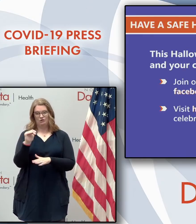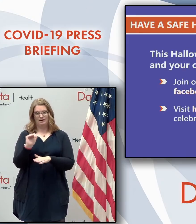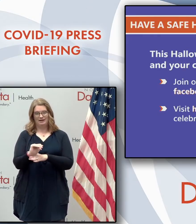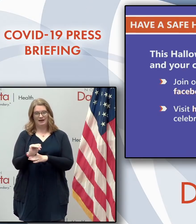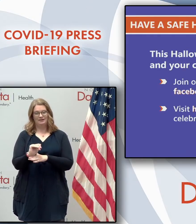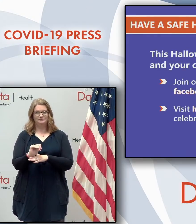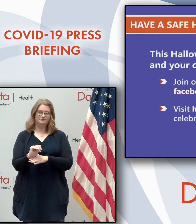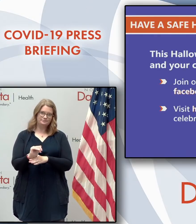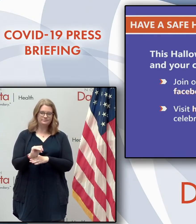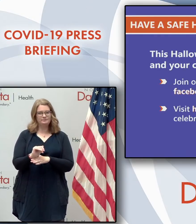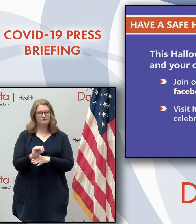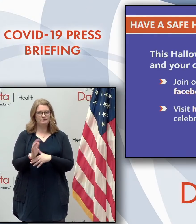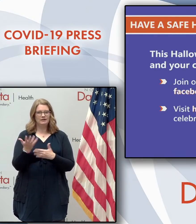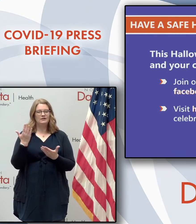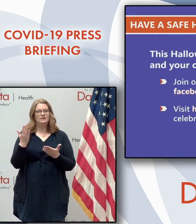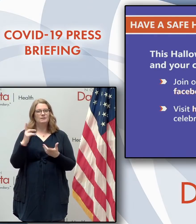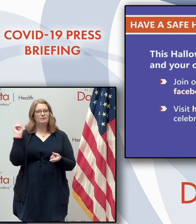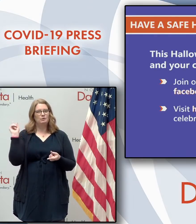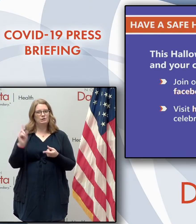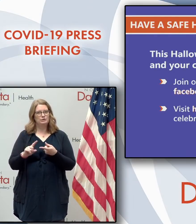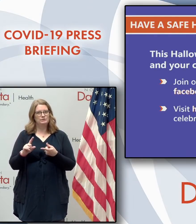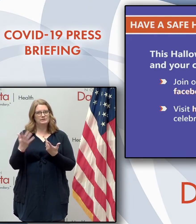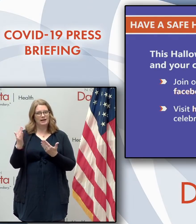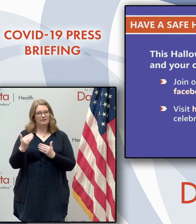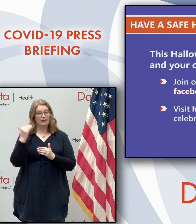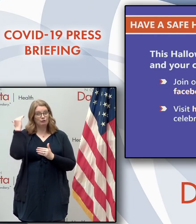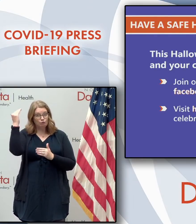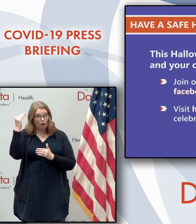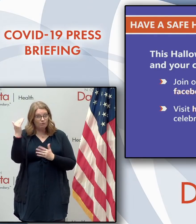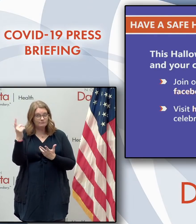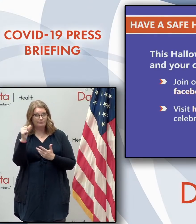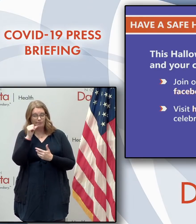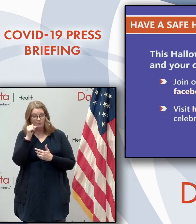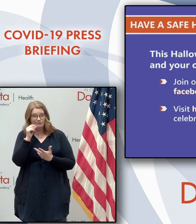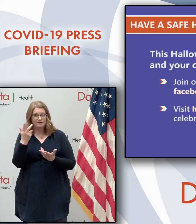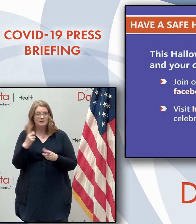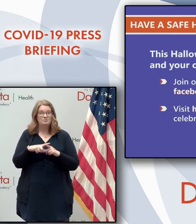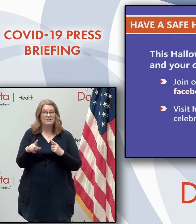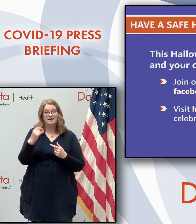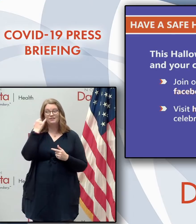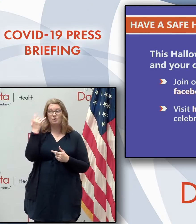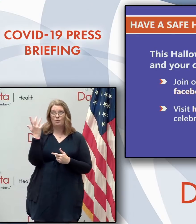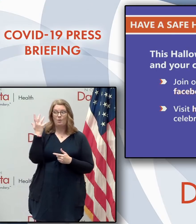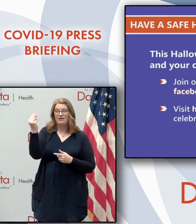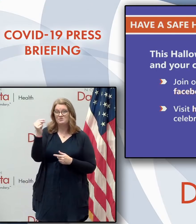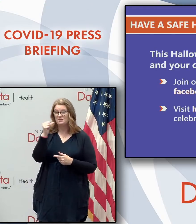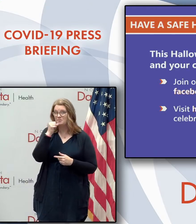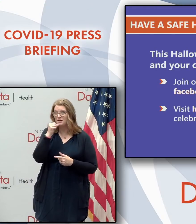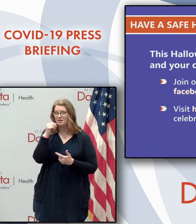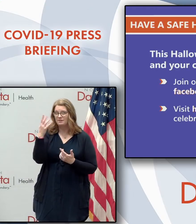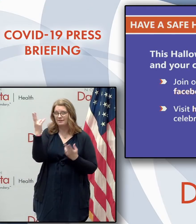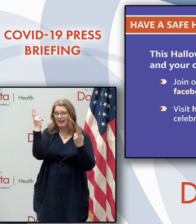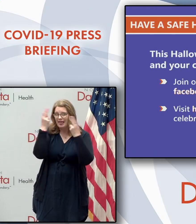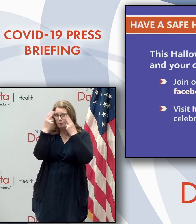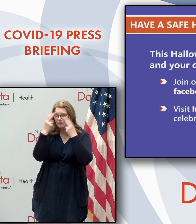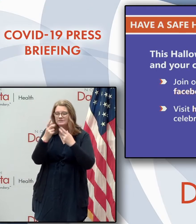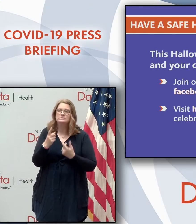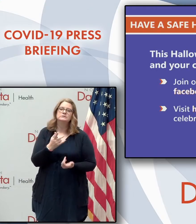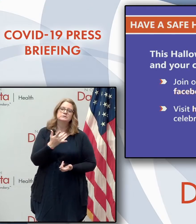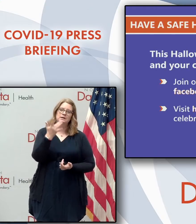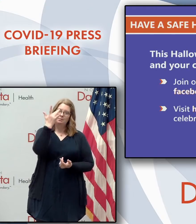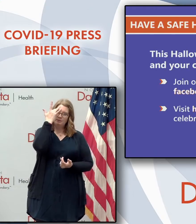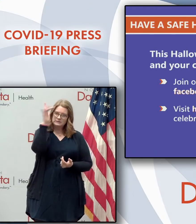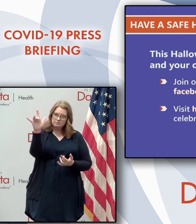at our adult establishments, but if you're planning on heading out there, again, you be smart